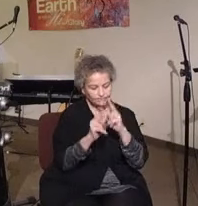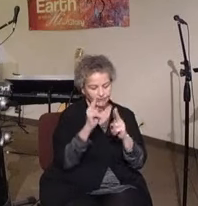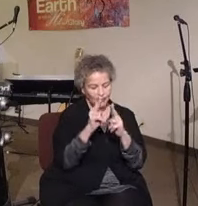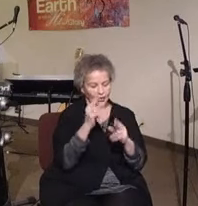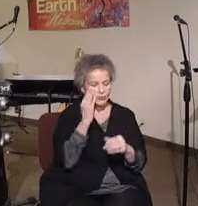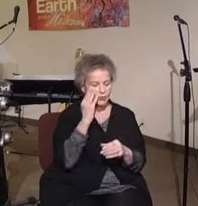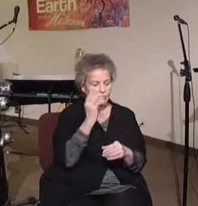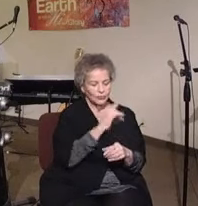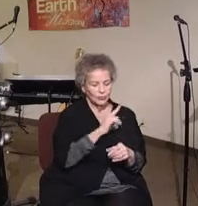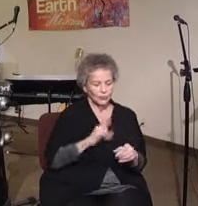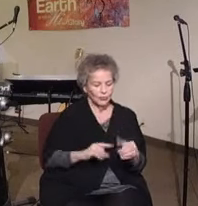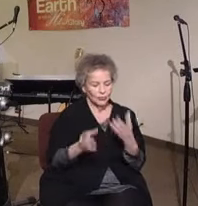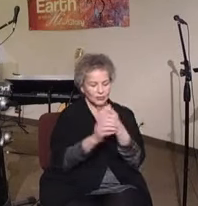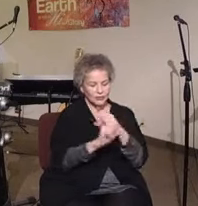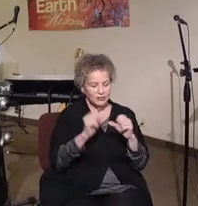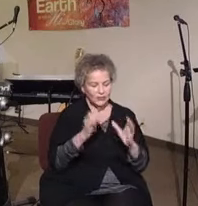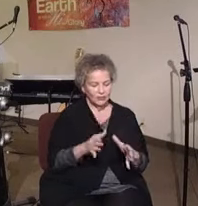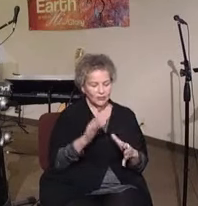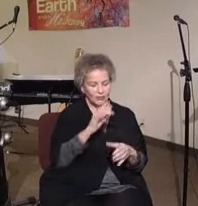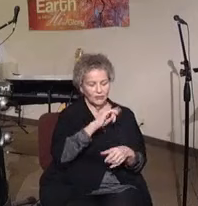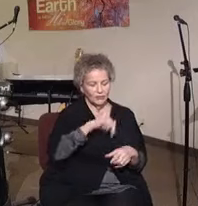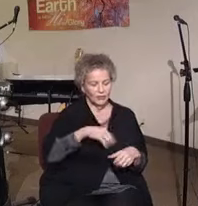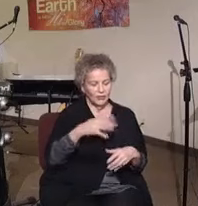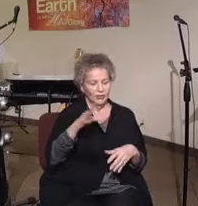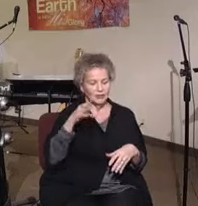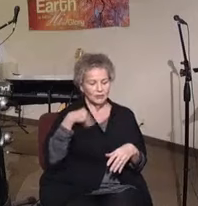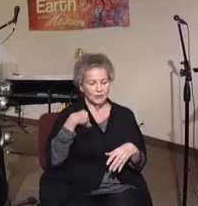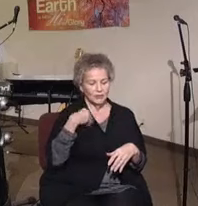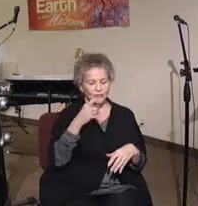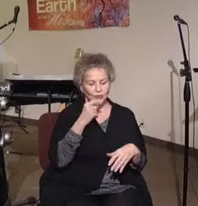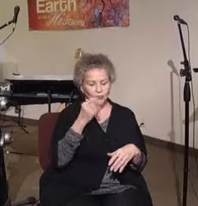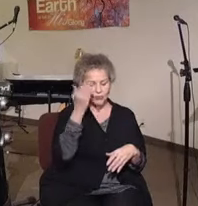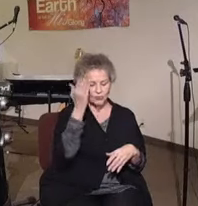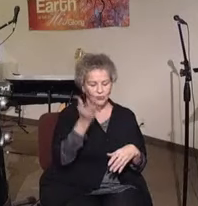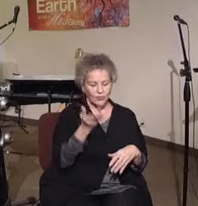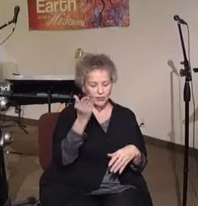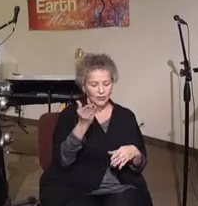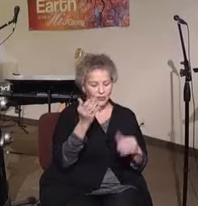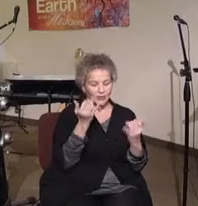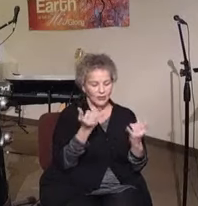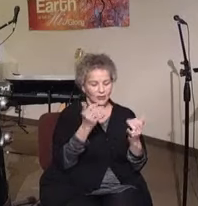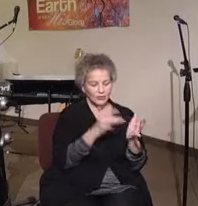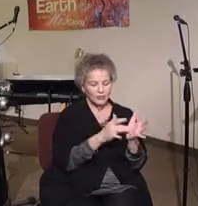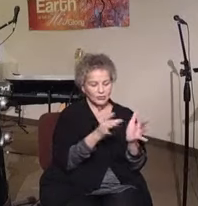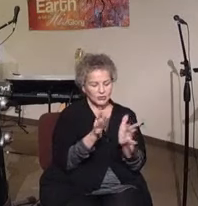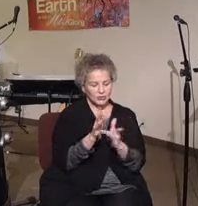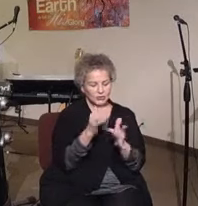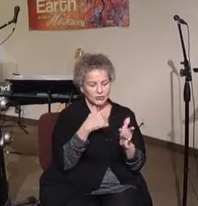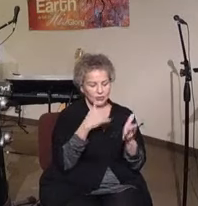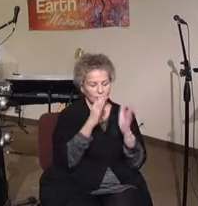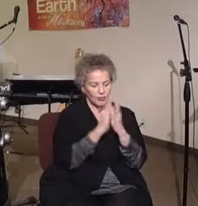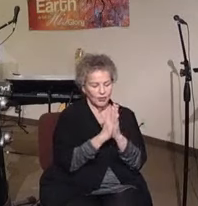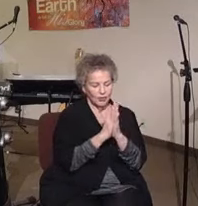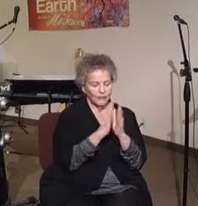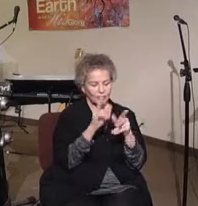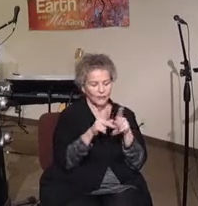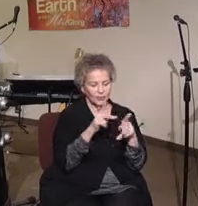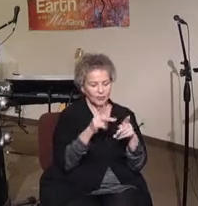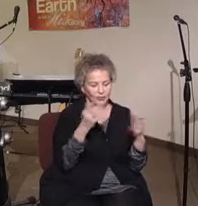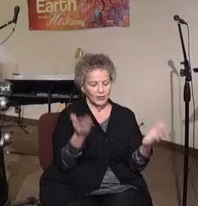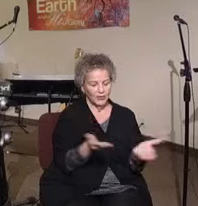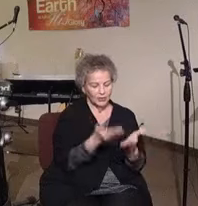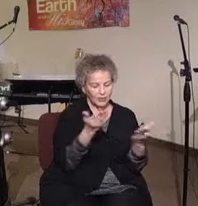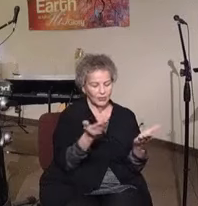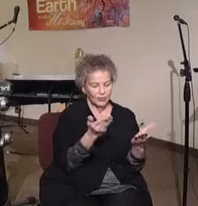and Savior if we accept you as that. Now, Jesus, I pray for those that are with us and those that are